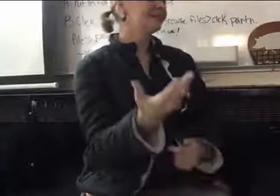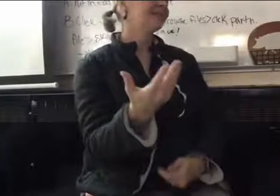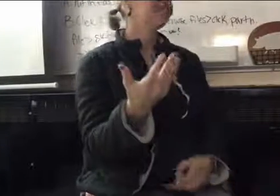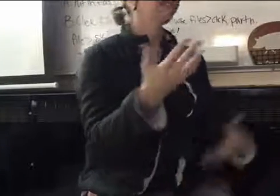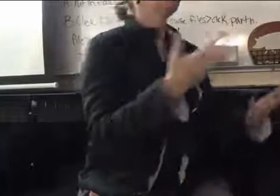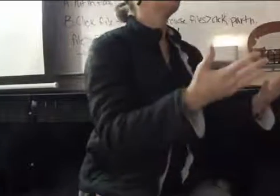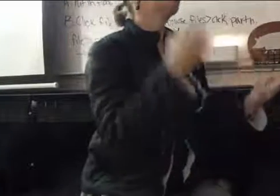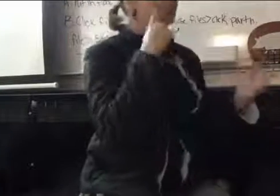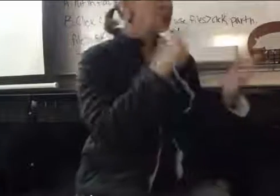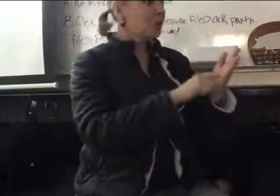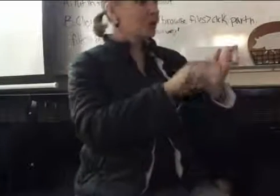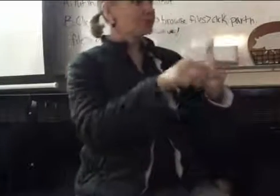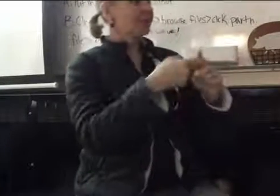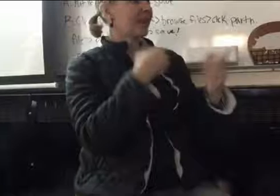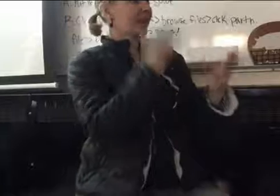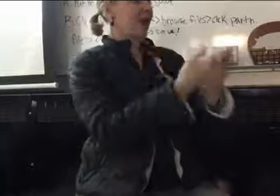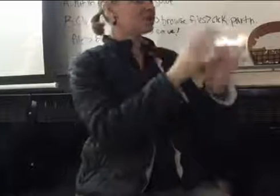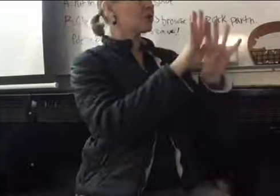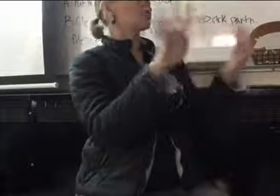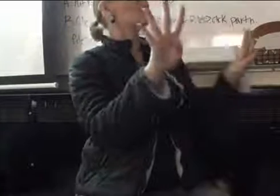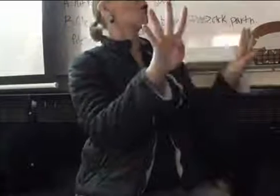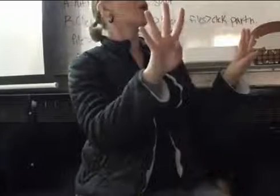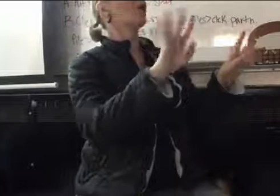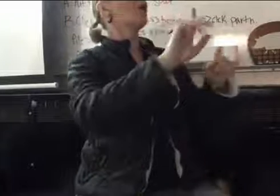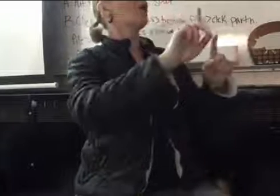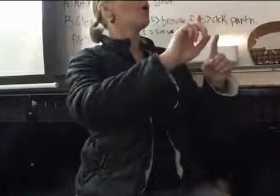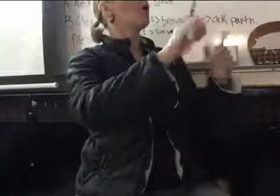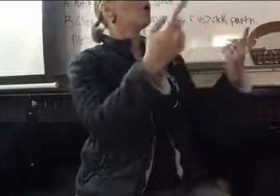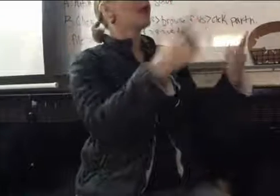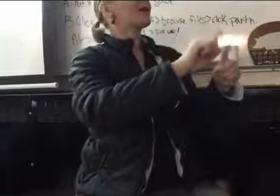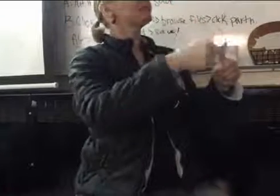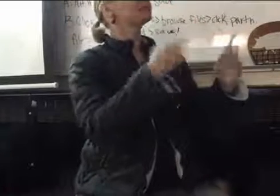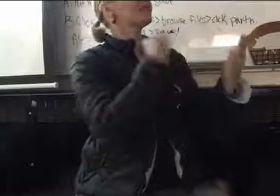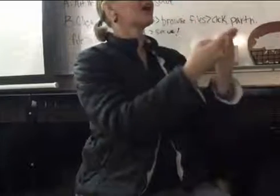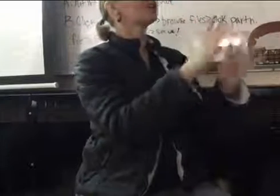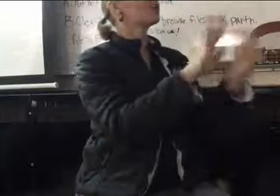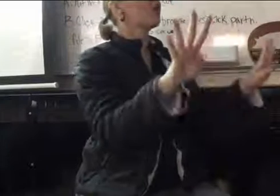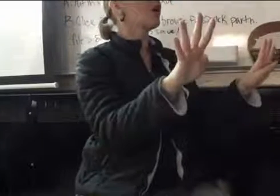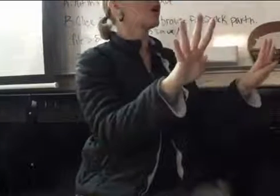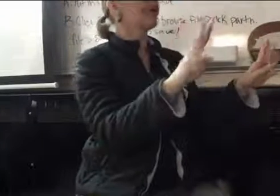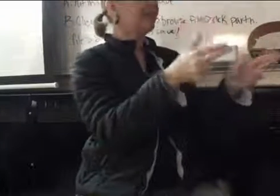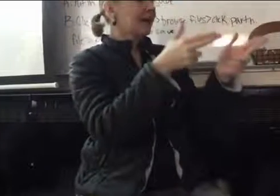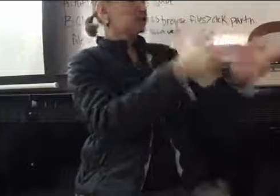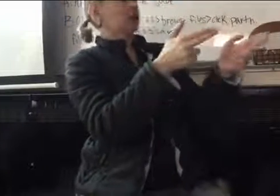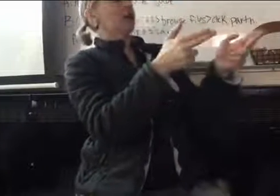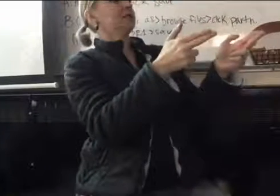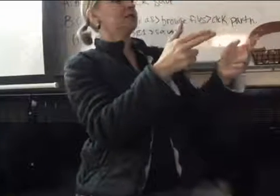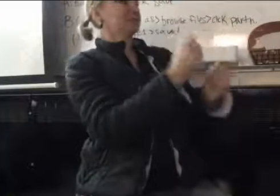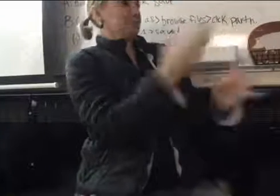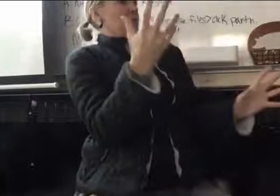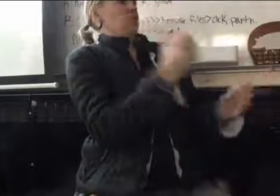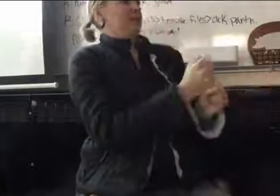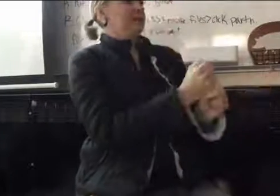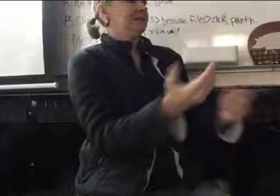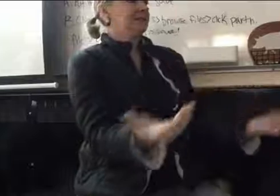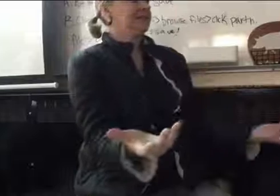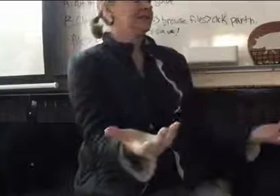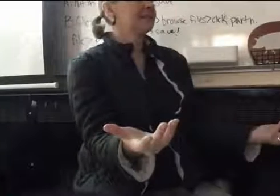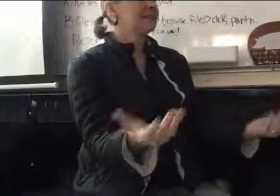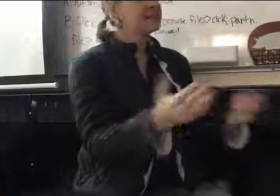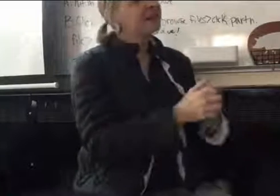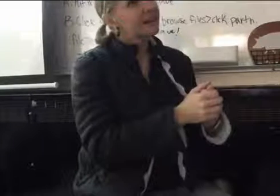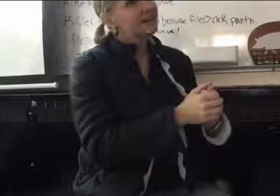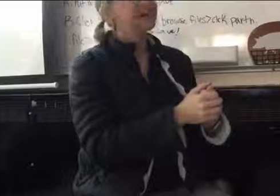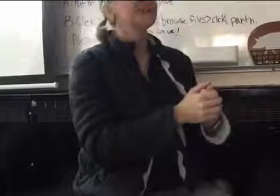did you guys notice when they got to the wall? What happened to them when they got to the wall? They died. They got shot. They got exploded. Okay?